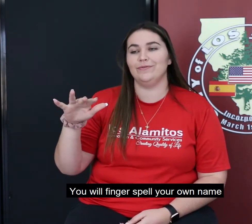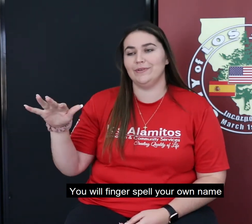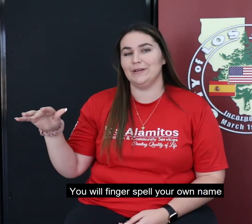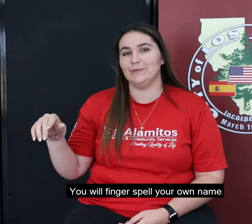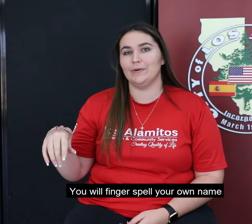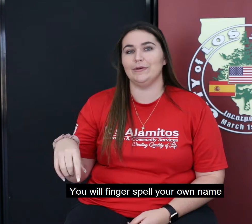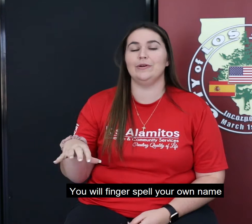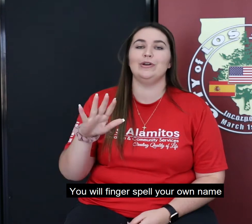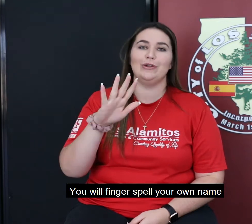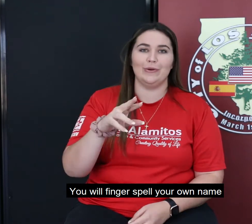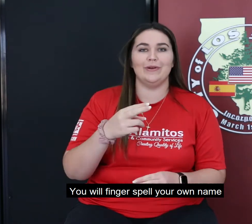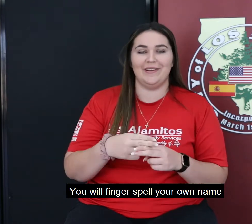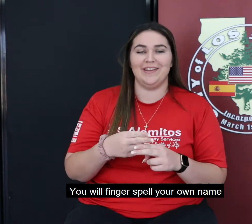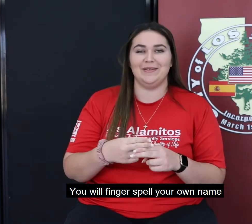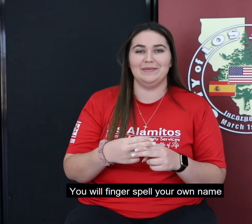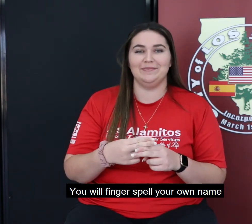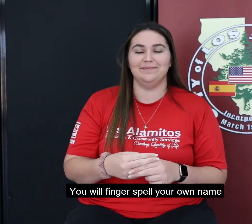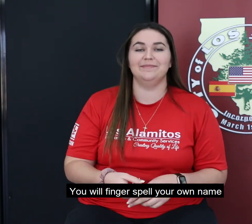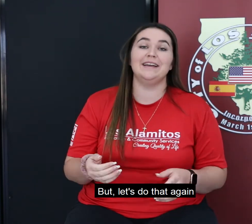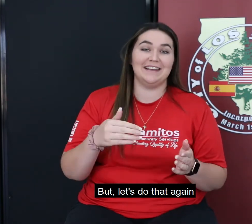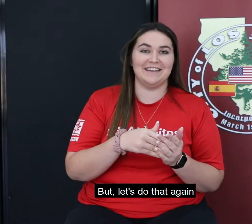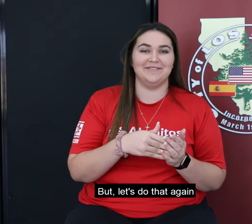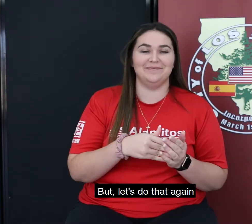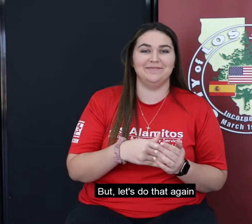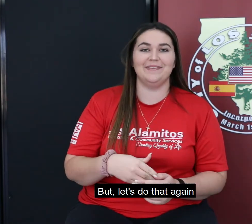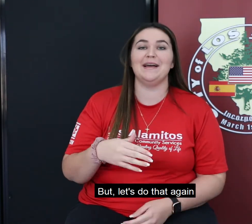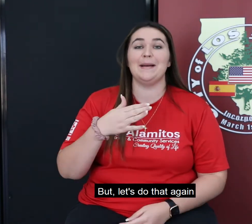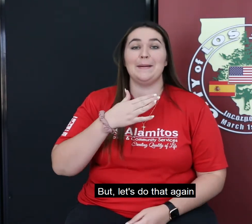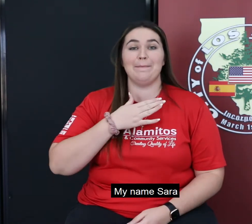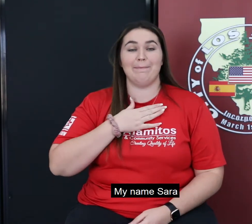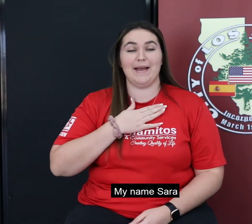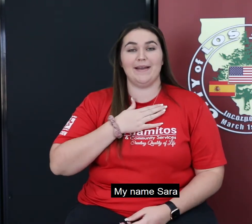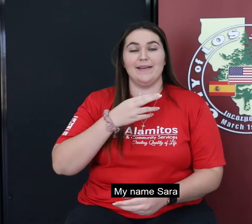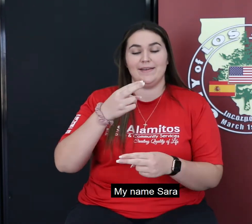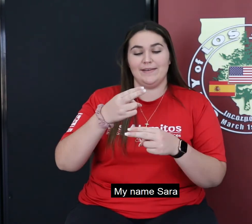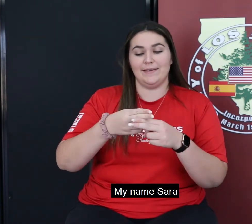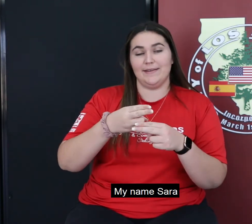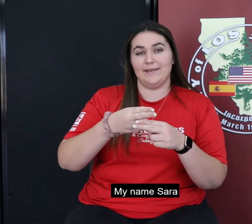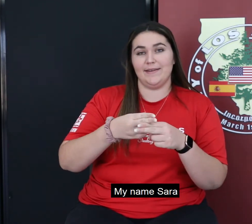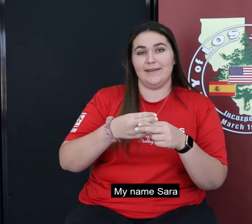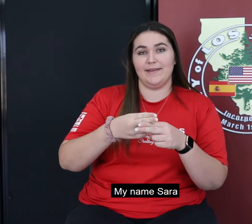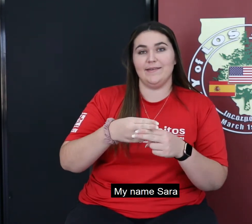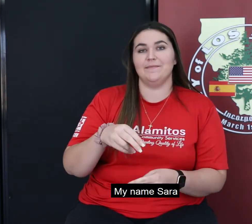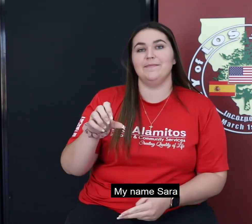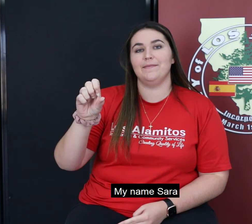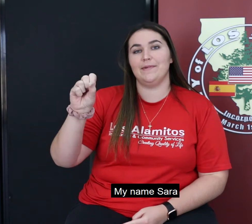fingerspell your own name, but let's do that again. My name Sarah.